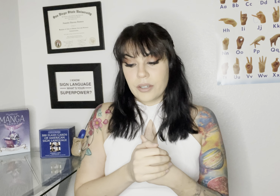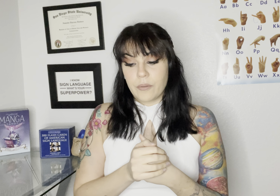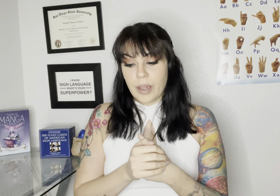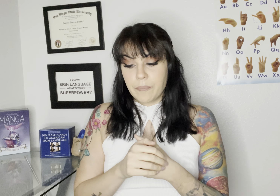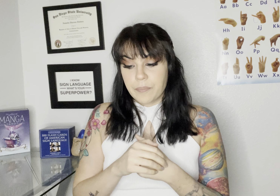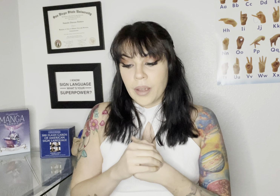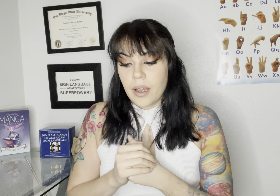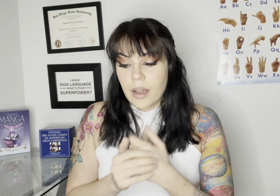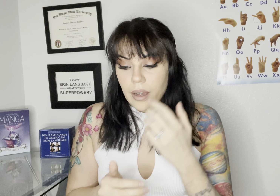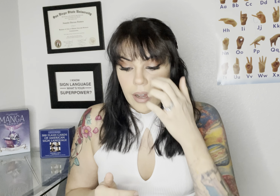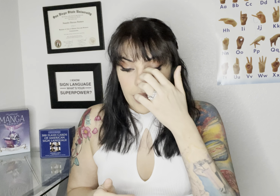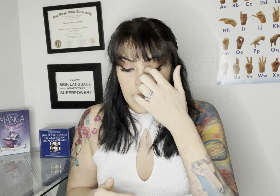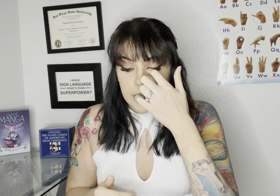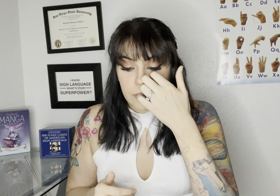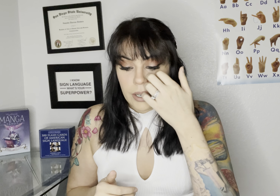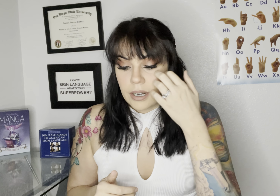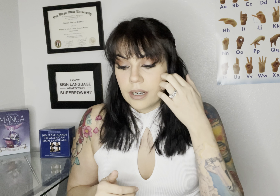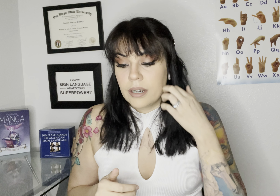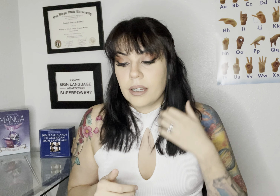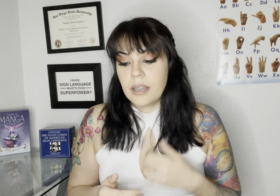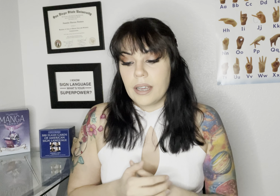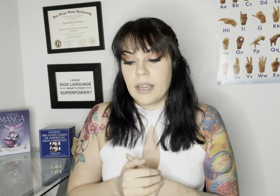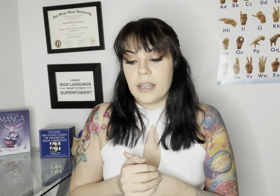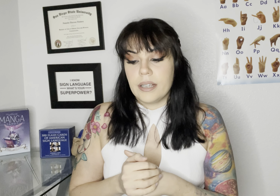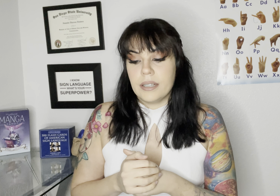yeah. Next one is